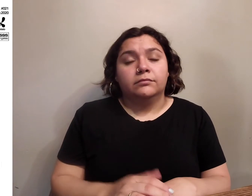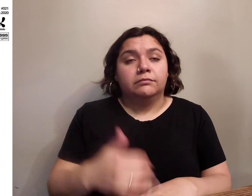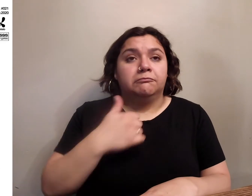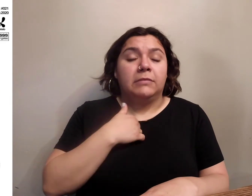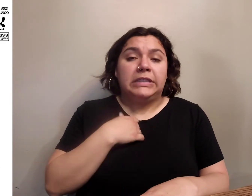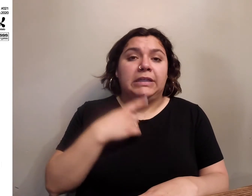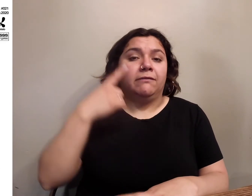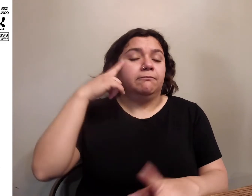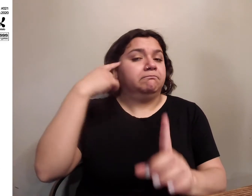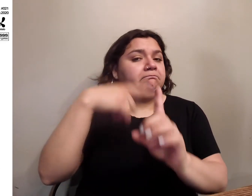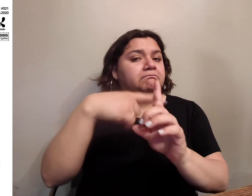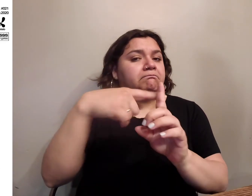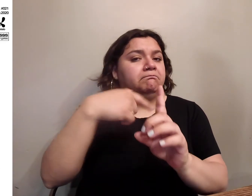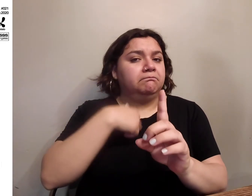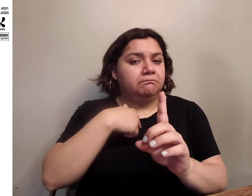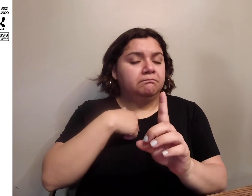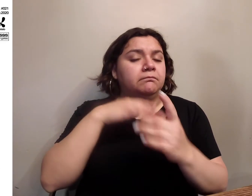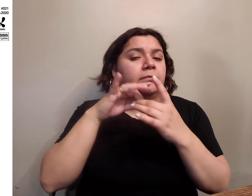optimistic that,